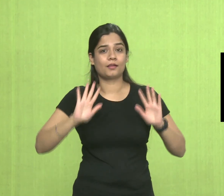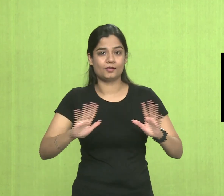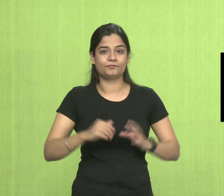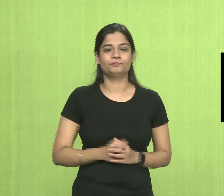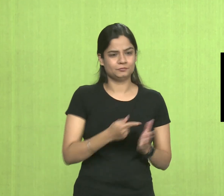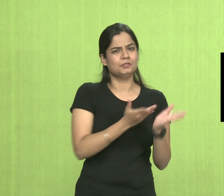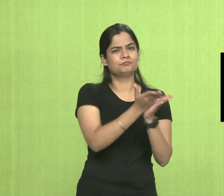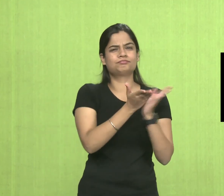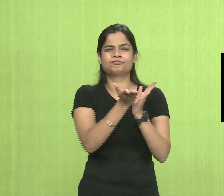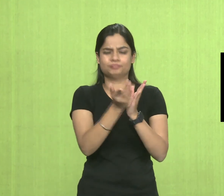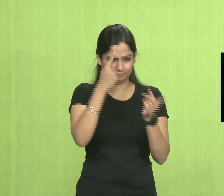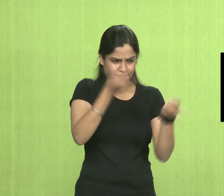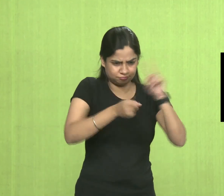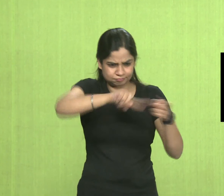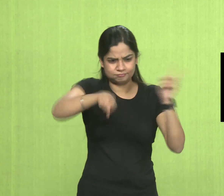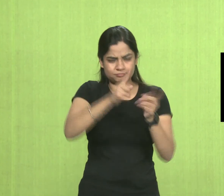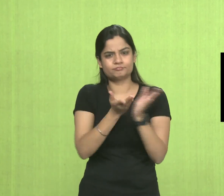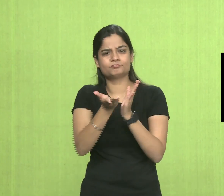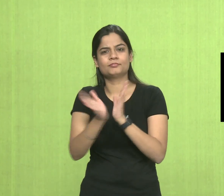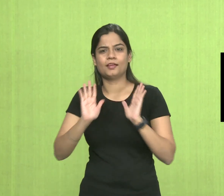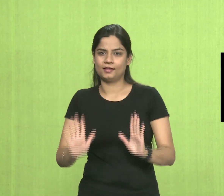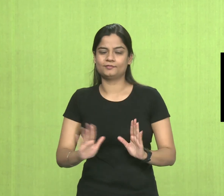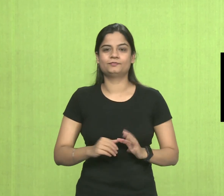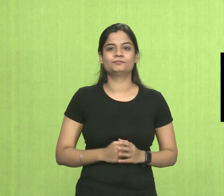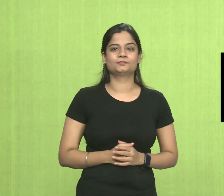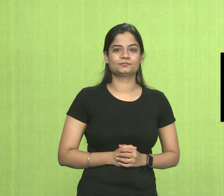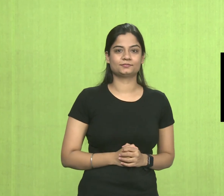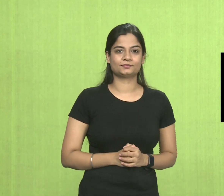can be done. So, curd can be utilized. So, there are a lot of ways in which the foods